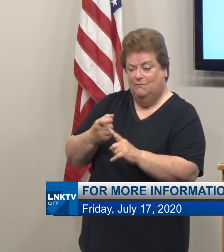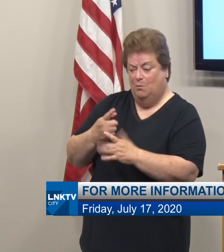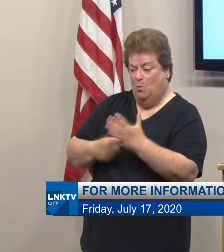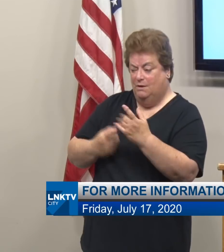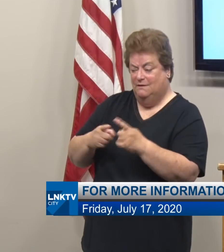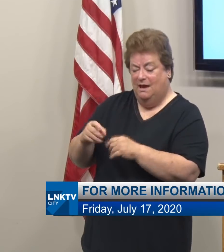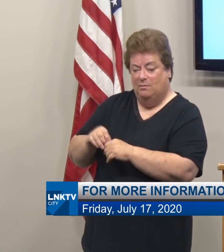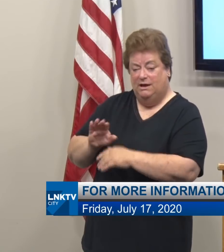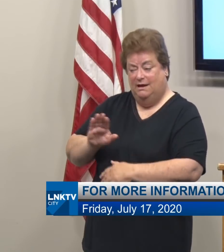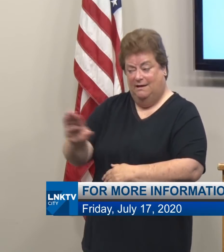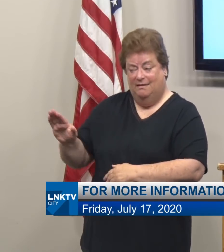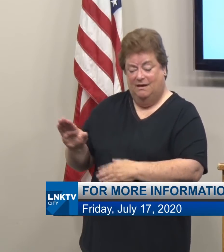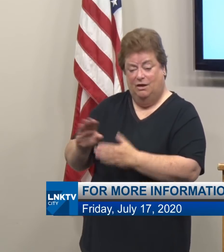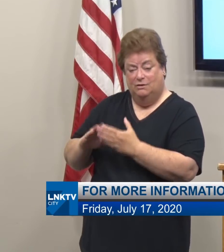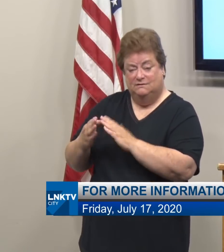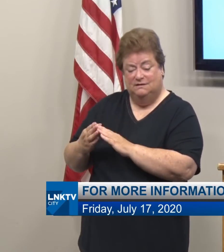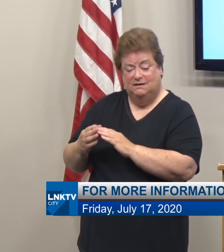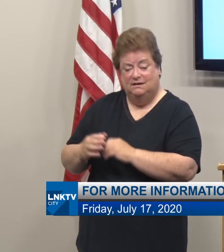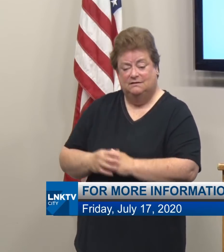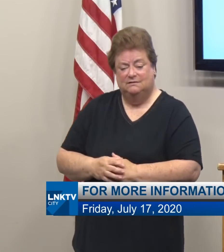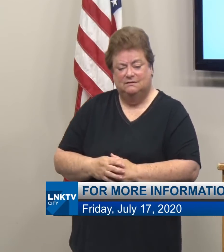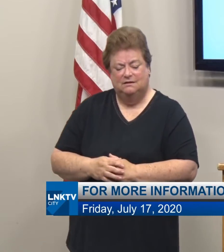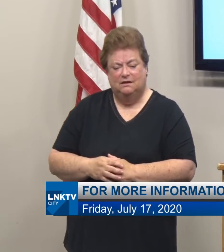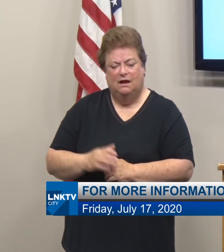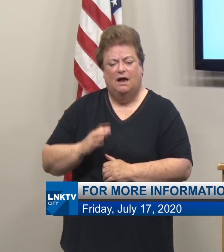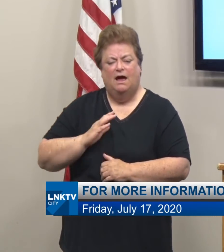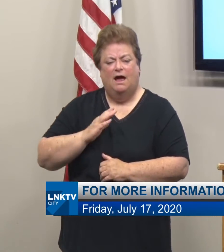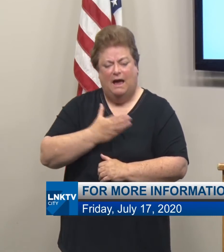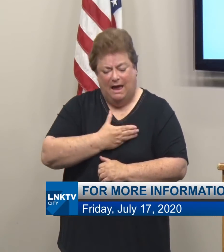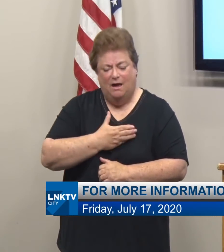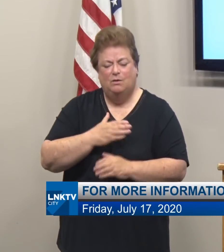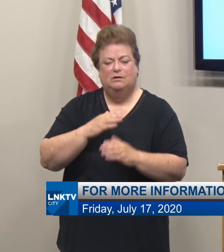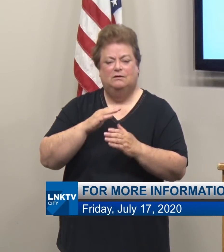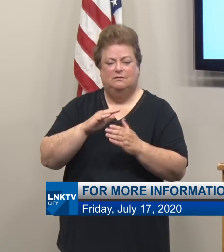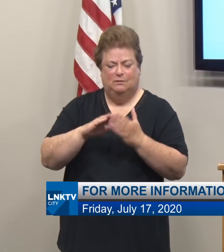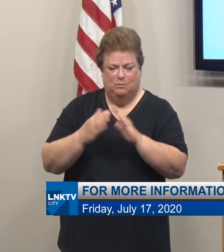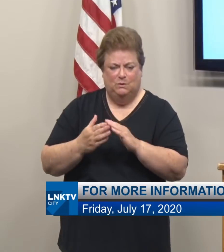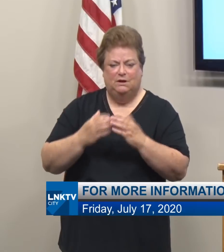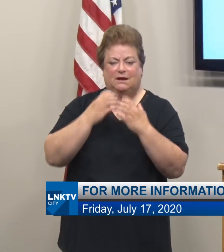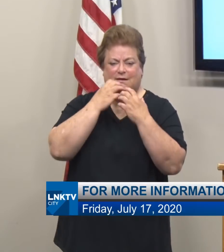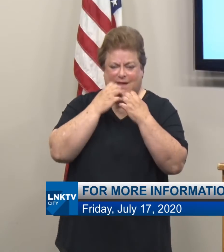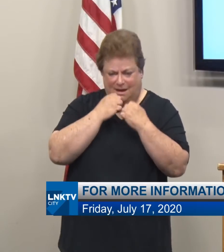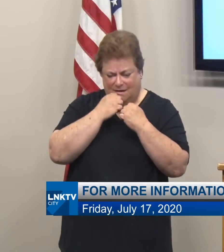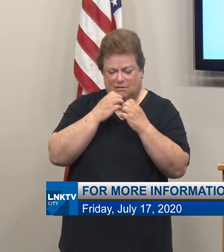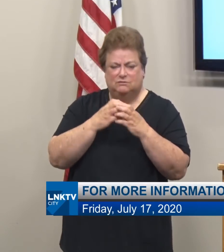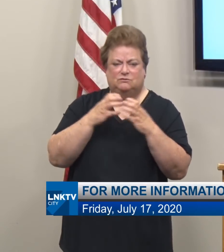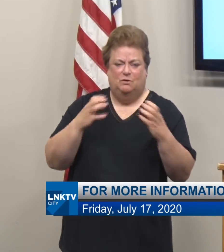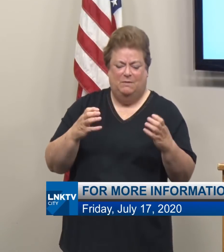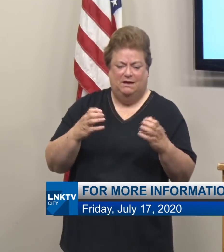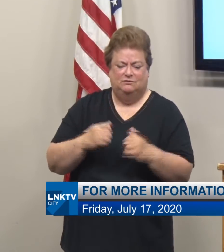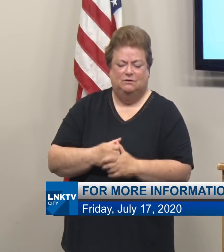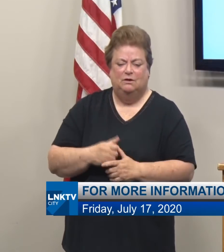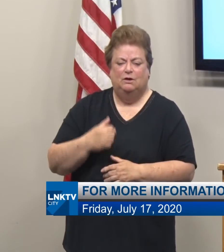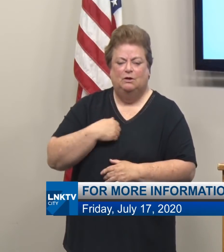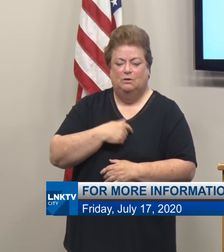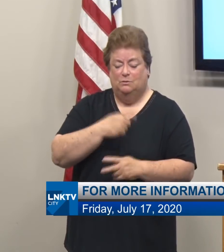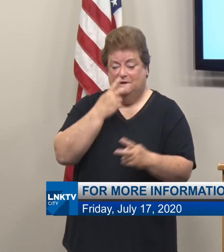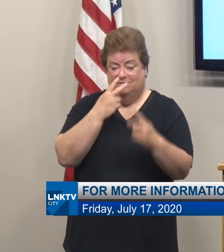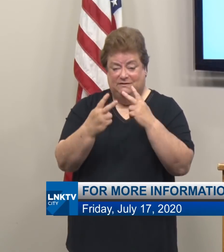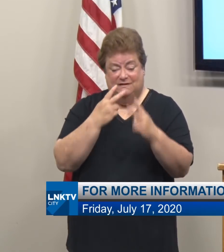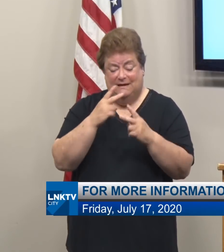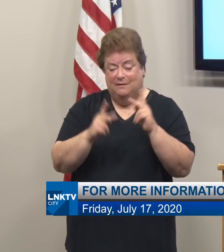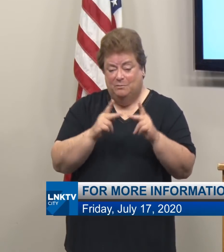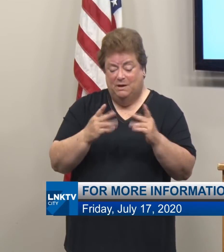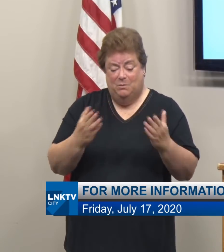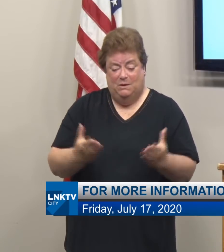cities. We also have the advantage that our community cares so much. We have seen far and wide that the people of Lincoln